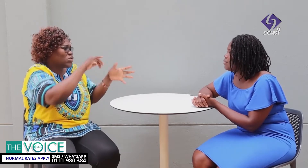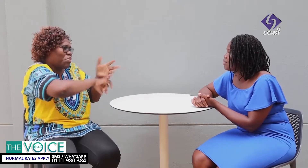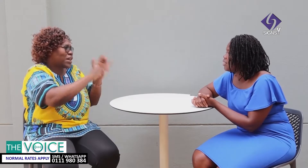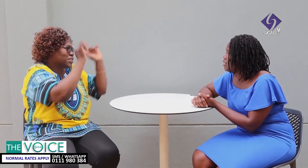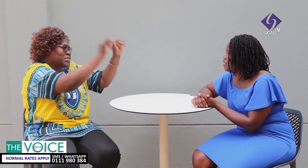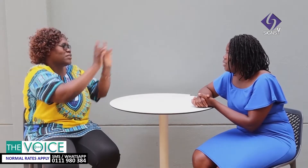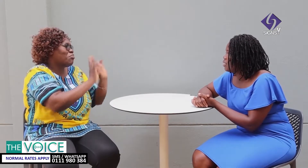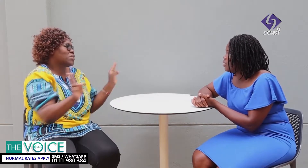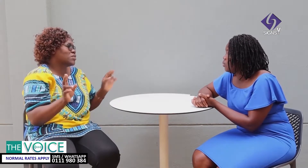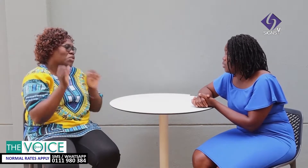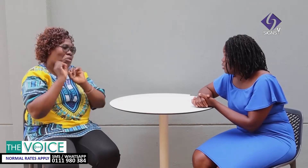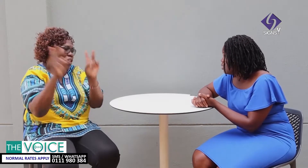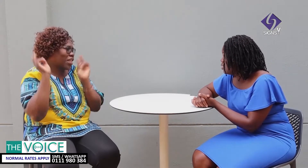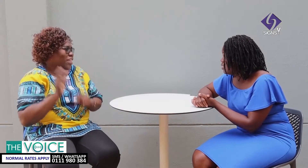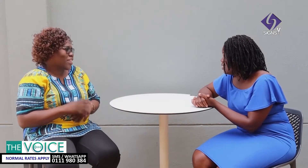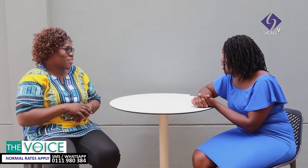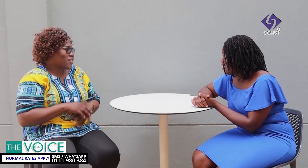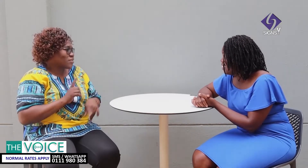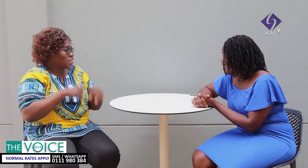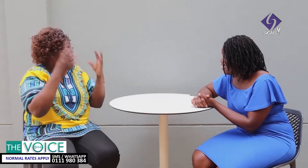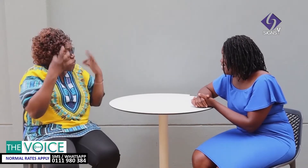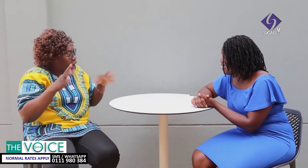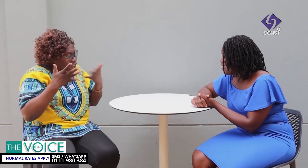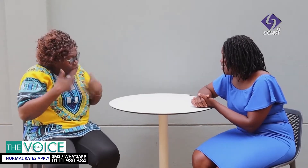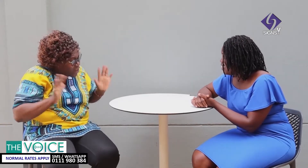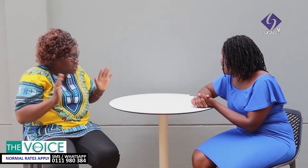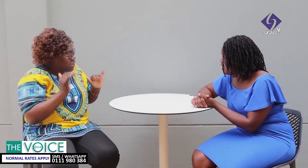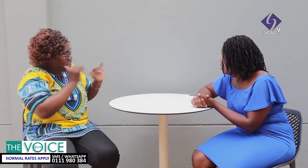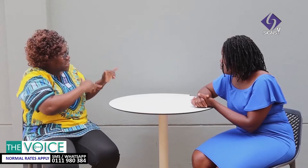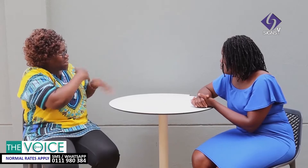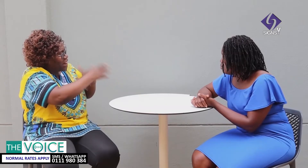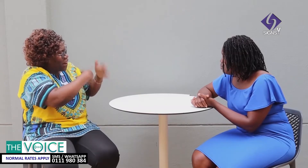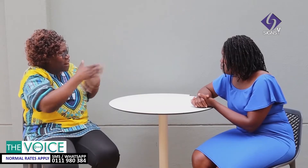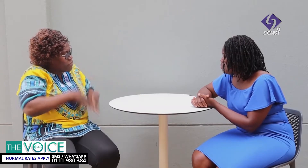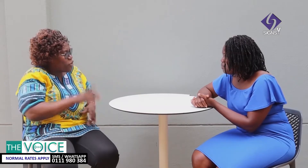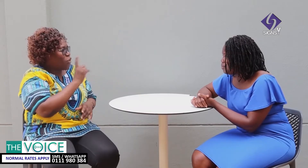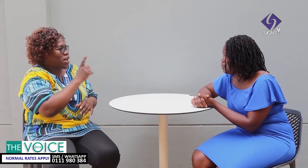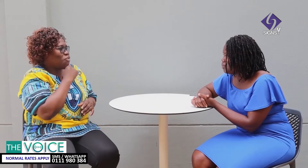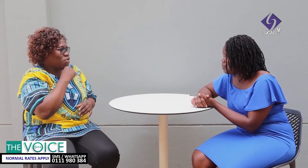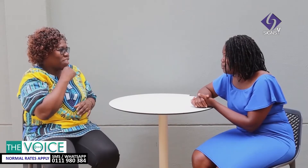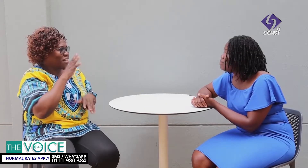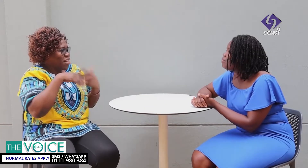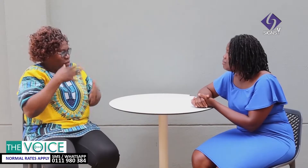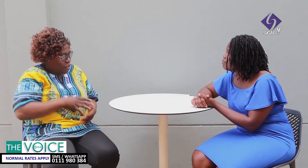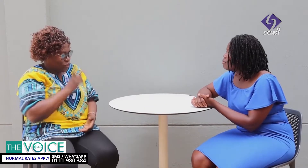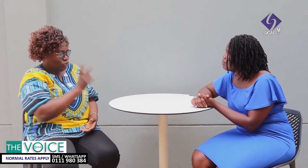some of the relatives were understanding and did not really, and they allowed me to actually marry the deaf